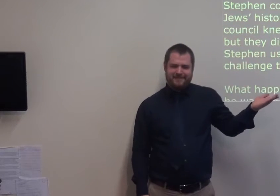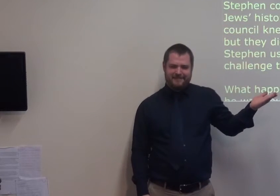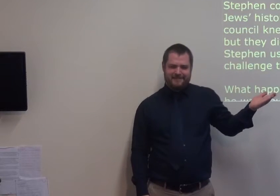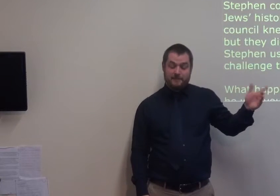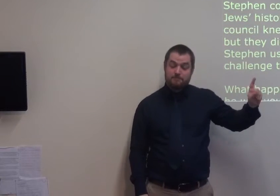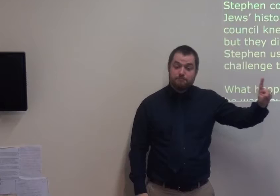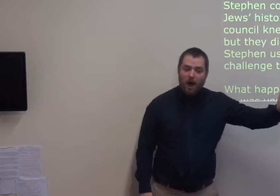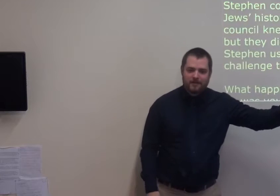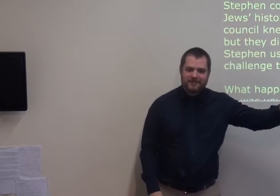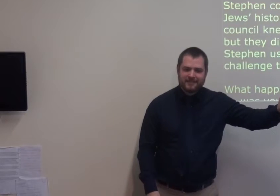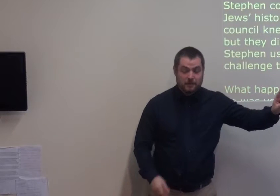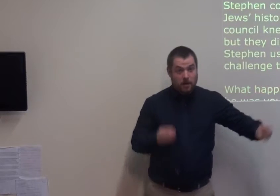but they did not understand.